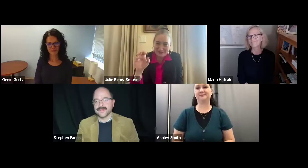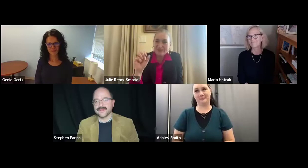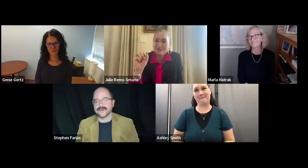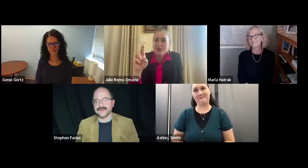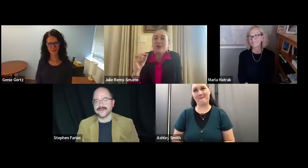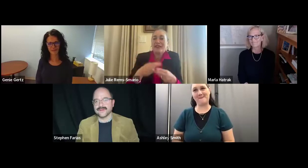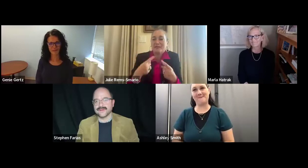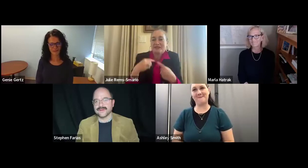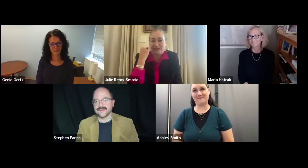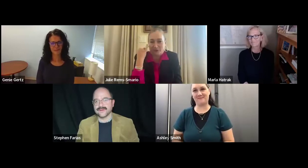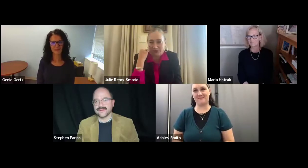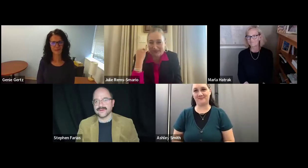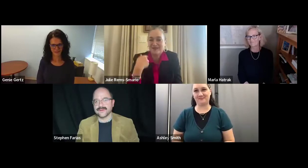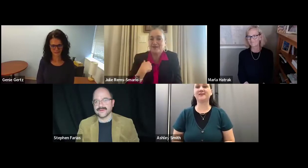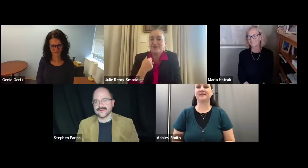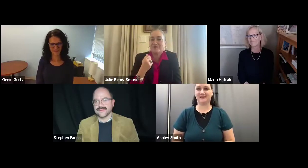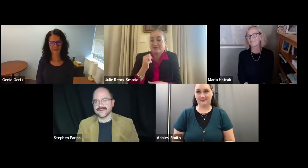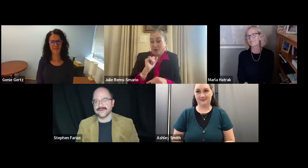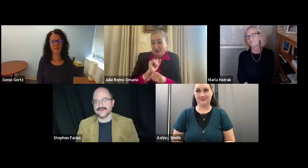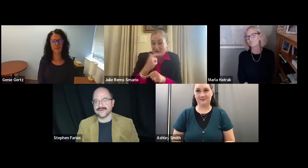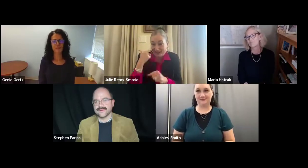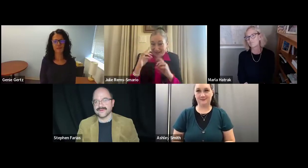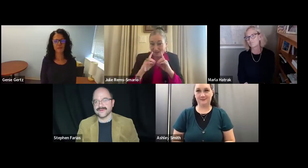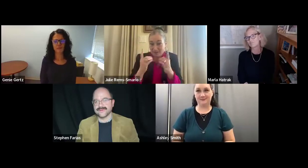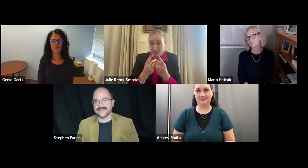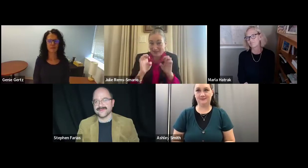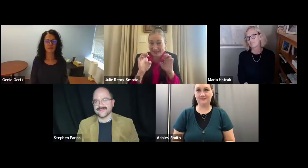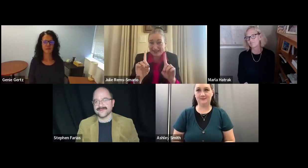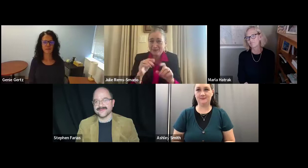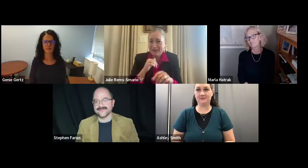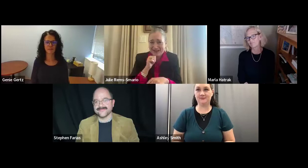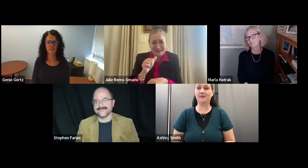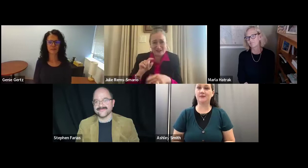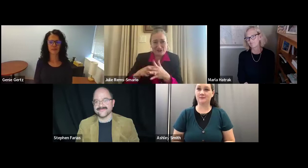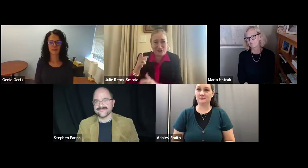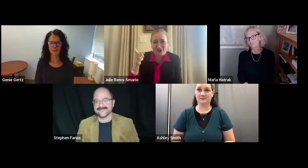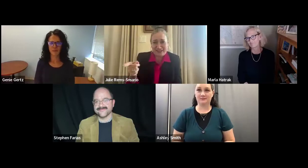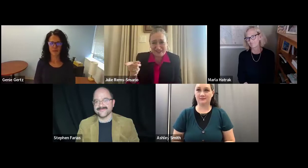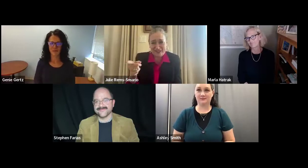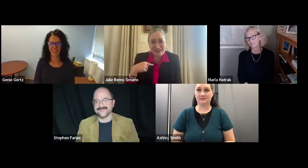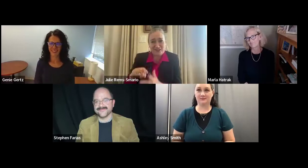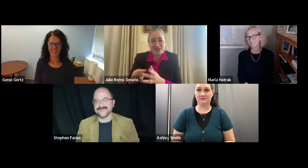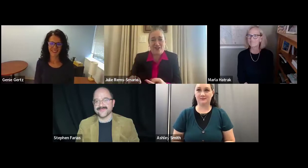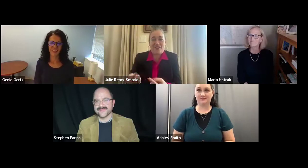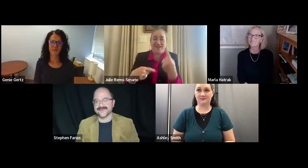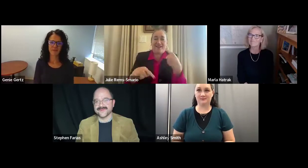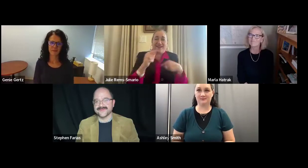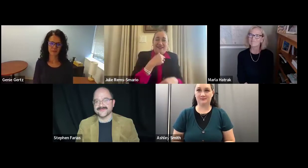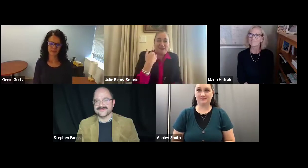Yes, thank you. I am Julie Julie Rimmer. Rems-Samaro, and I work for the California Department of Ed, but that's not originally